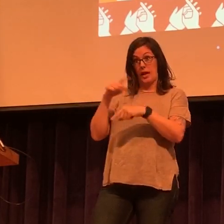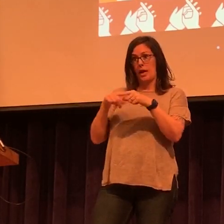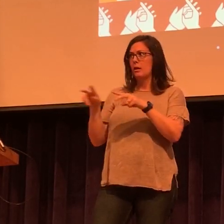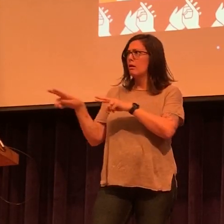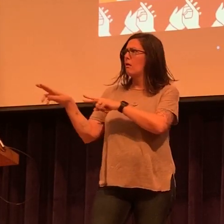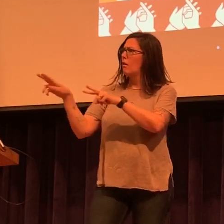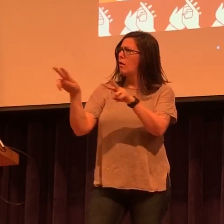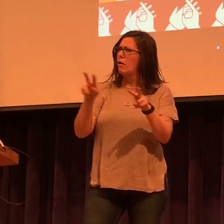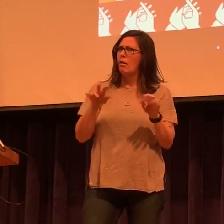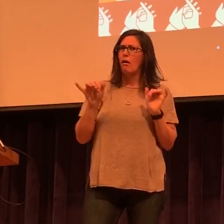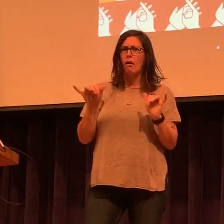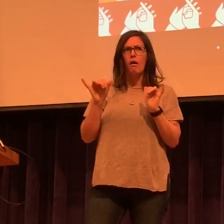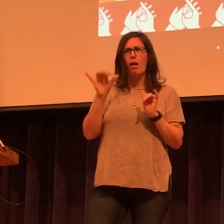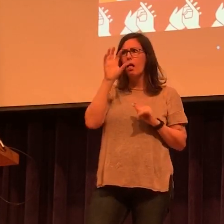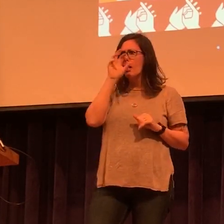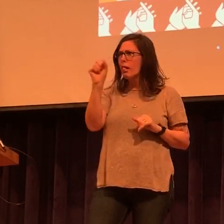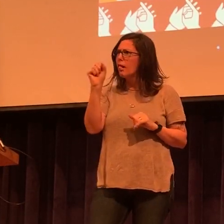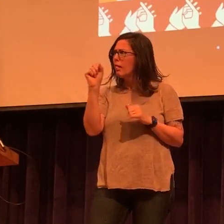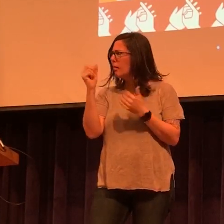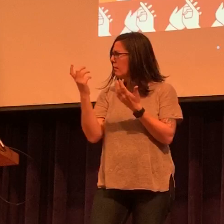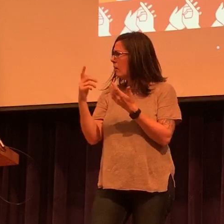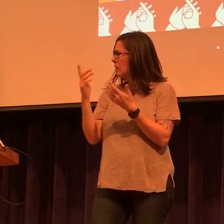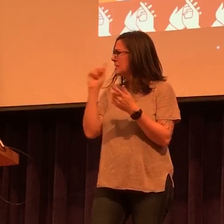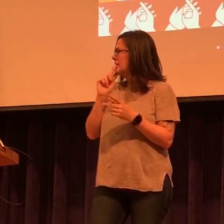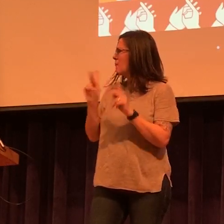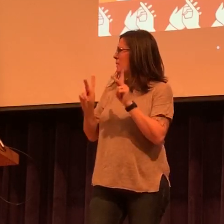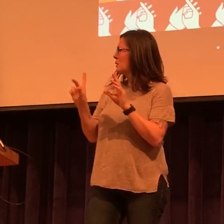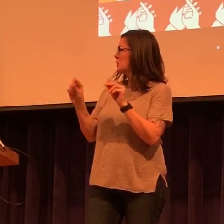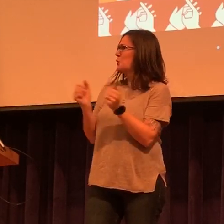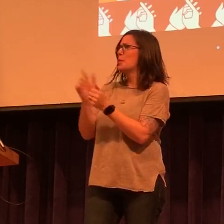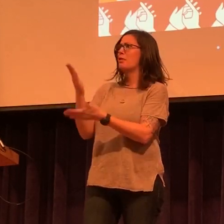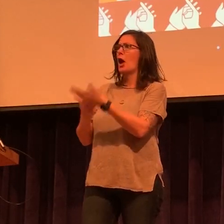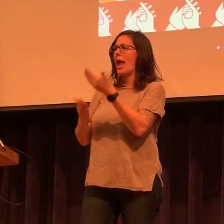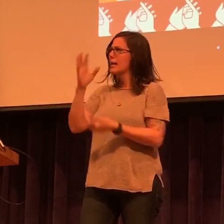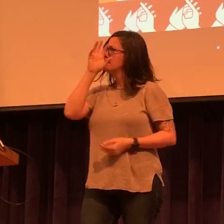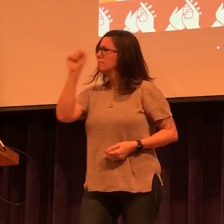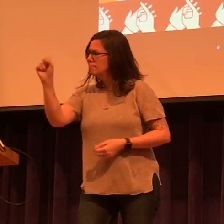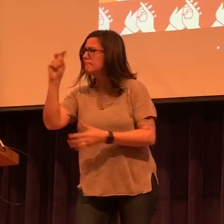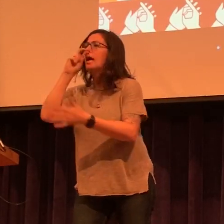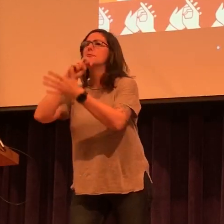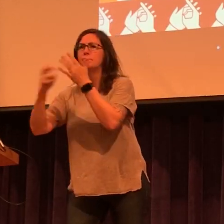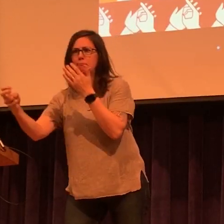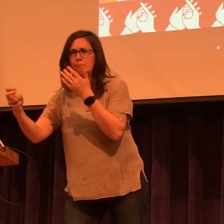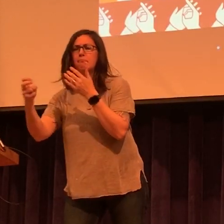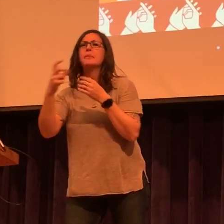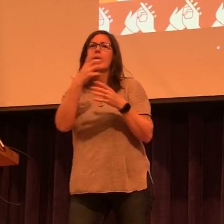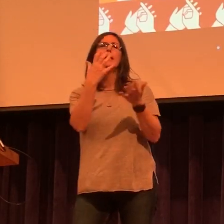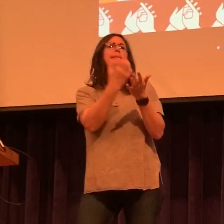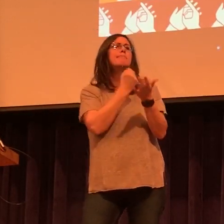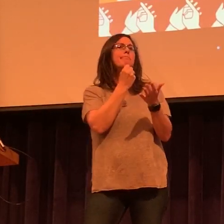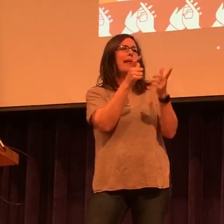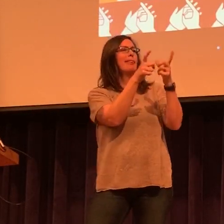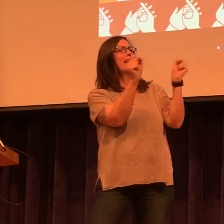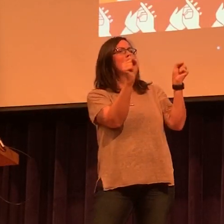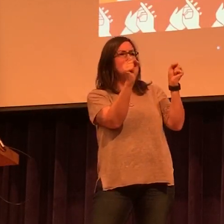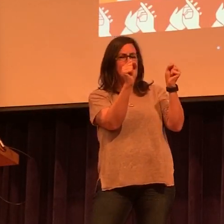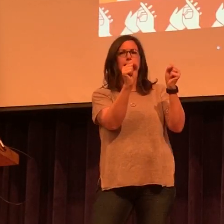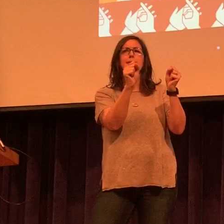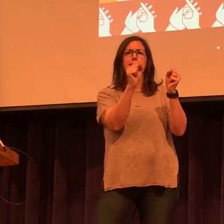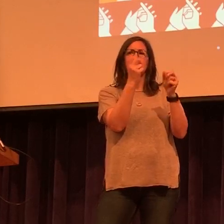teacher. And to do that, he learned how to sign and was interested a great deal in what it was that deaf people were doing